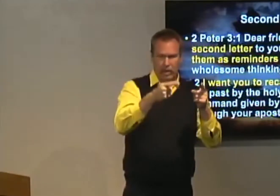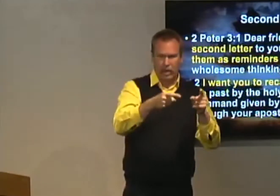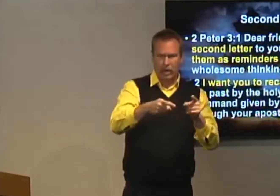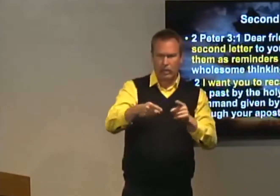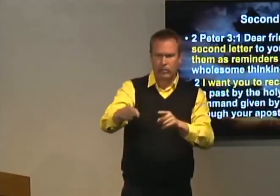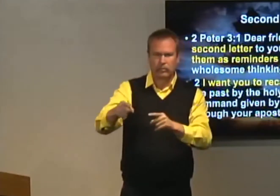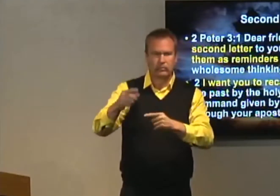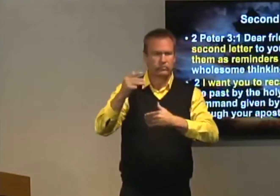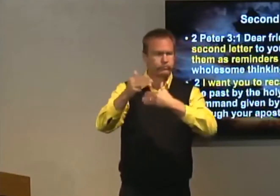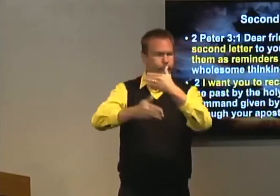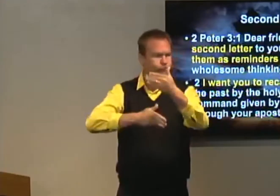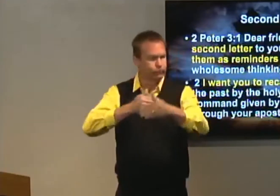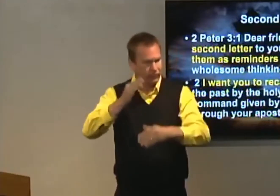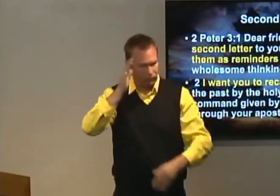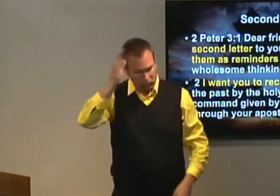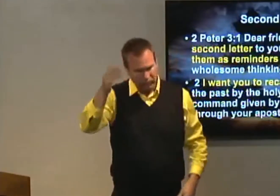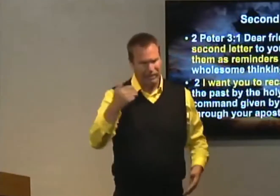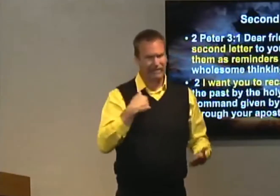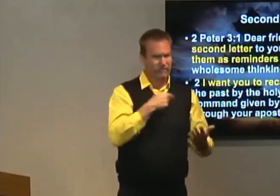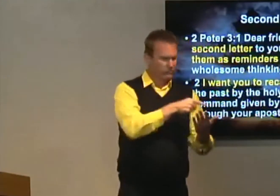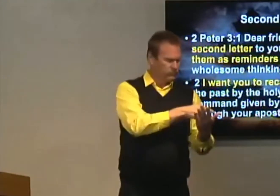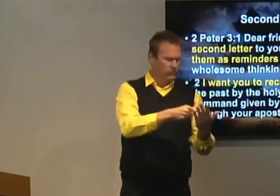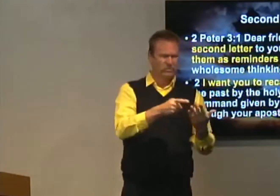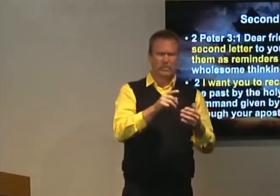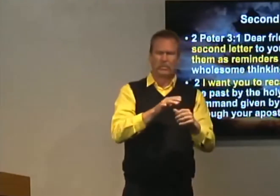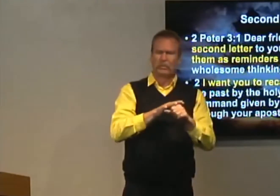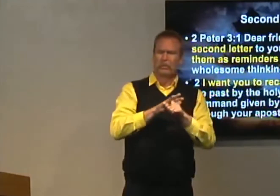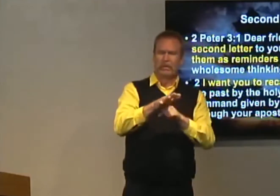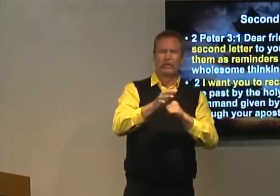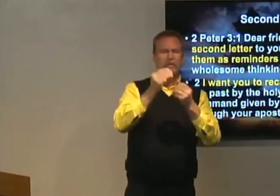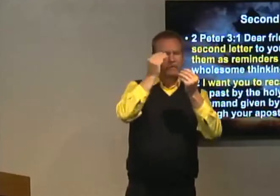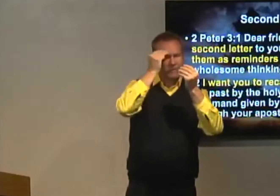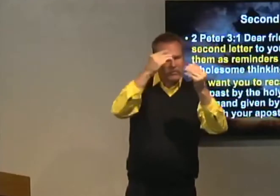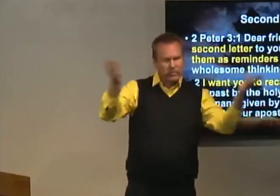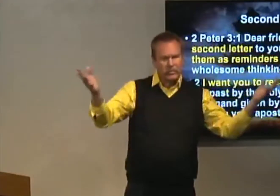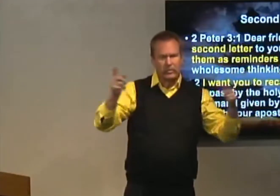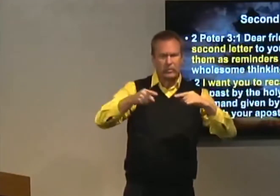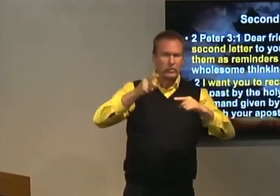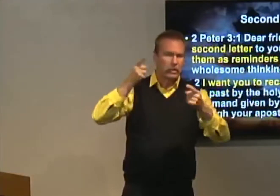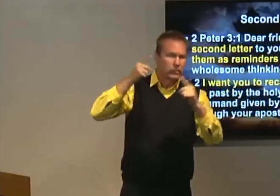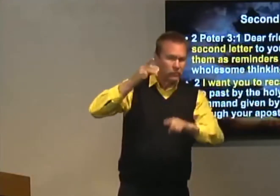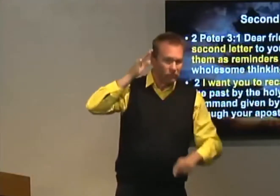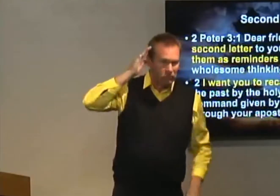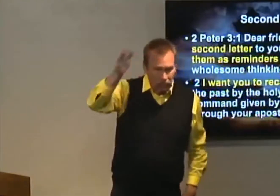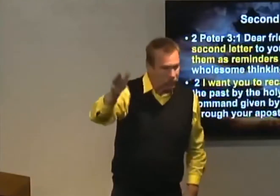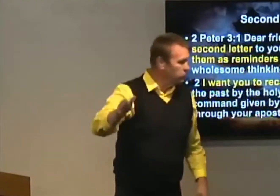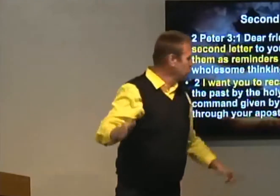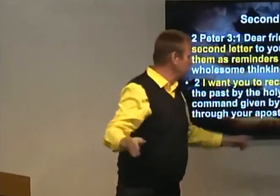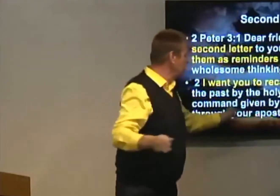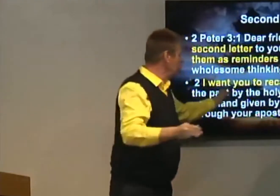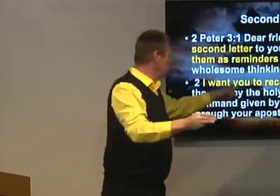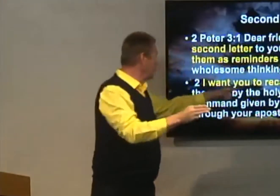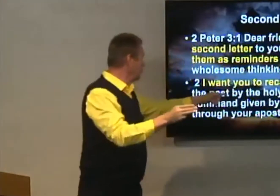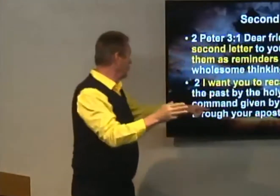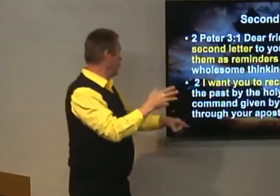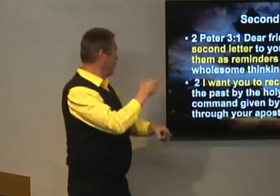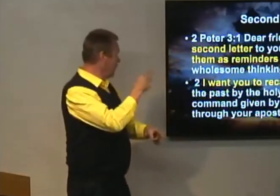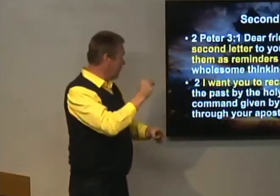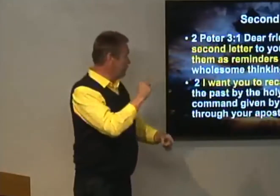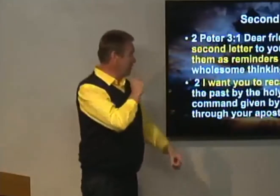of the different ones and Isaiah and everything, they had all put these things down. So there was a lot of information for these people that they